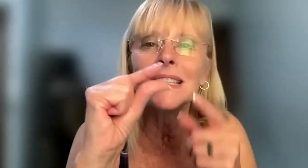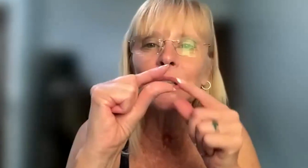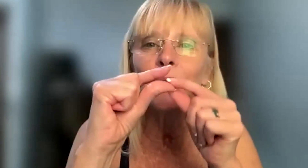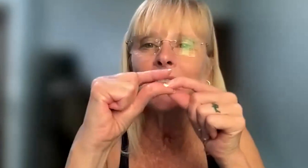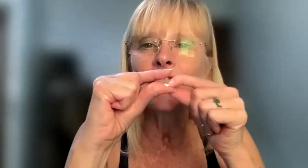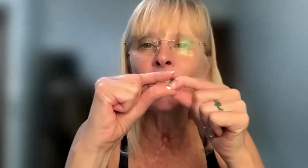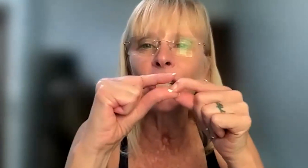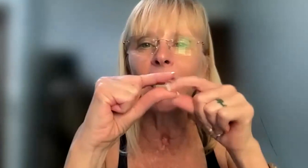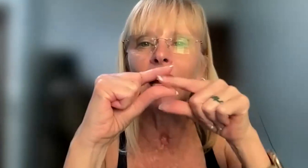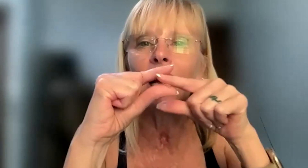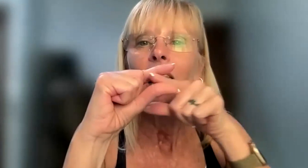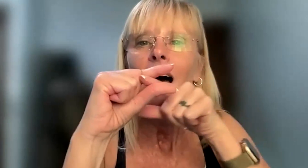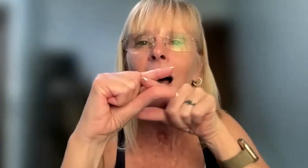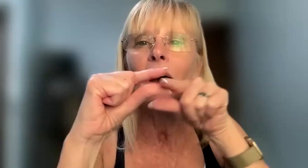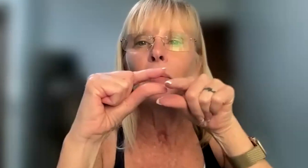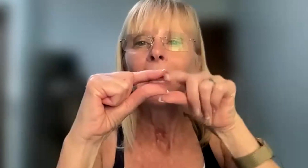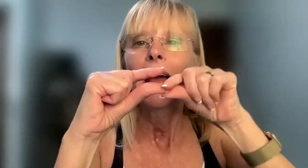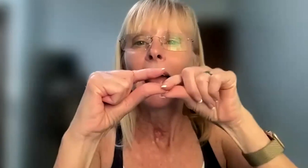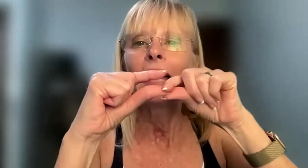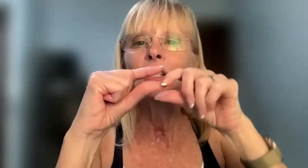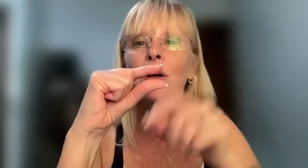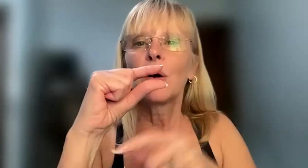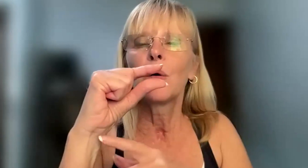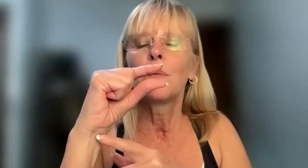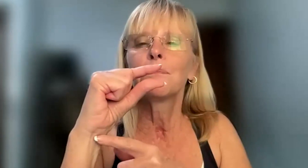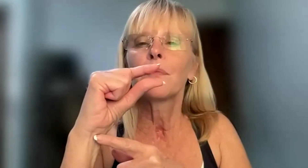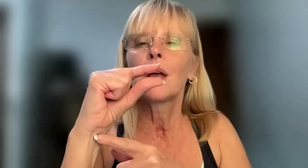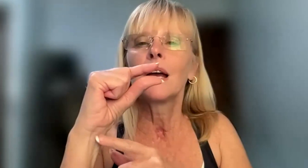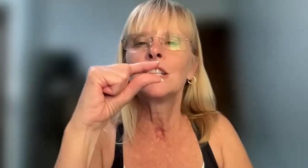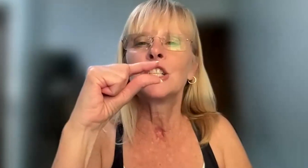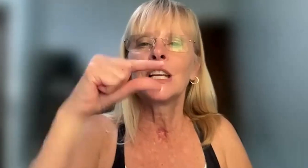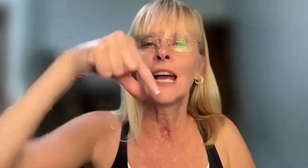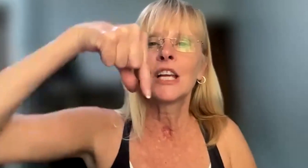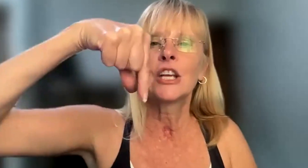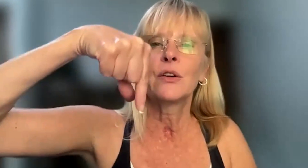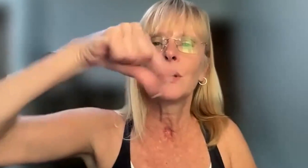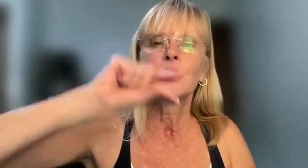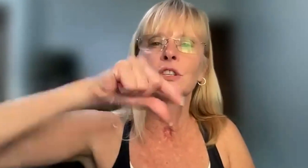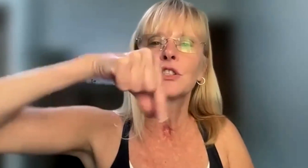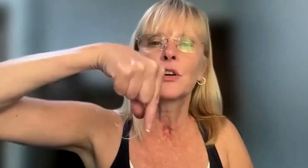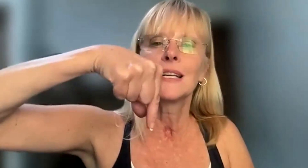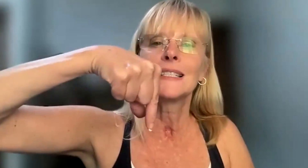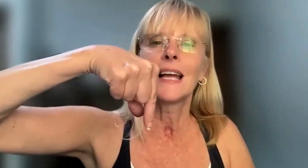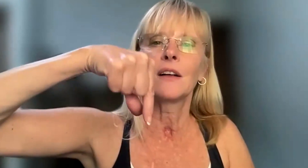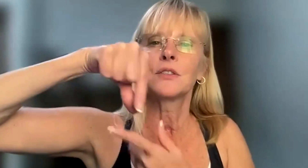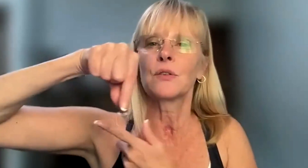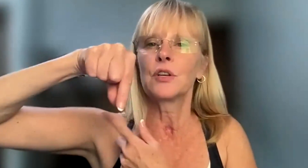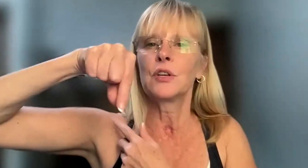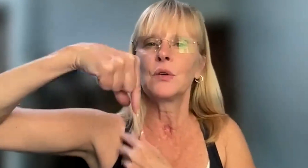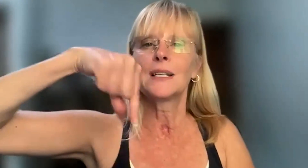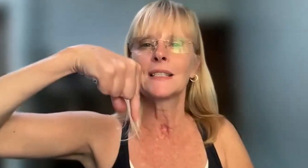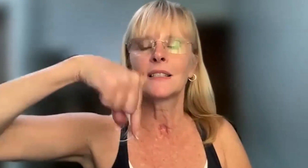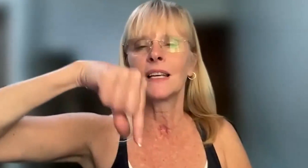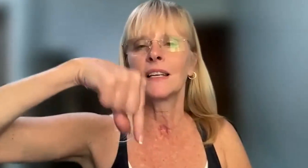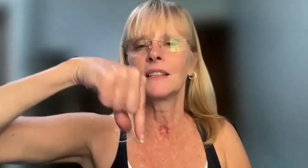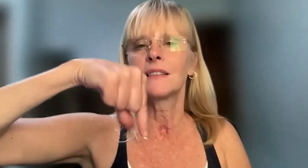little, it's G. And so G and Q, and you just turn it down. So Q